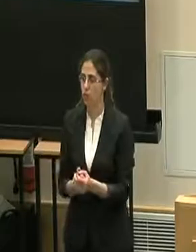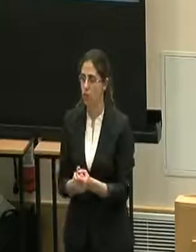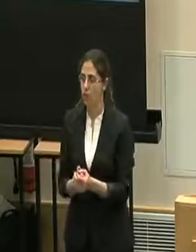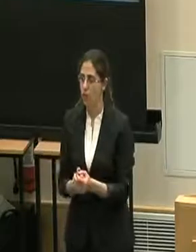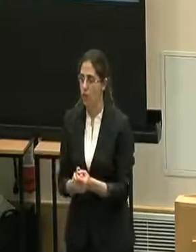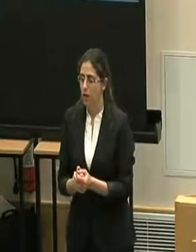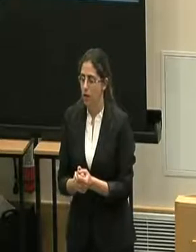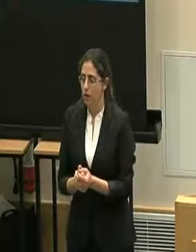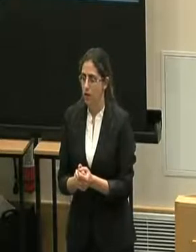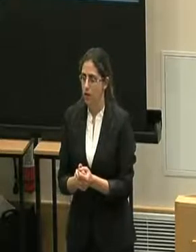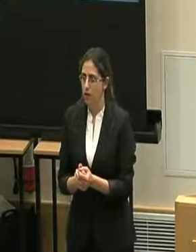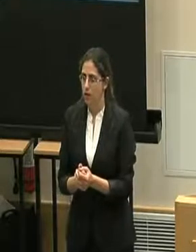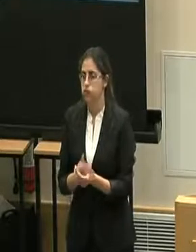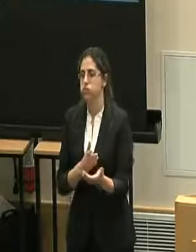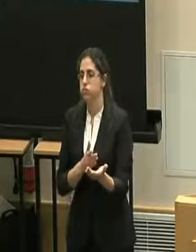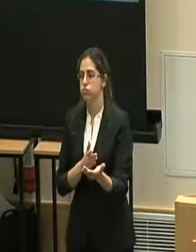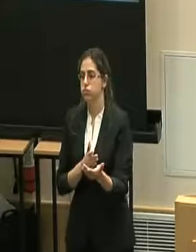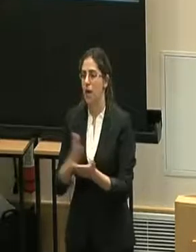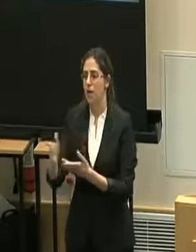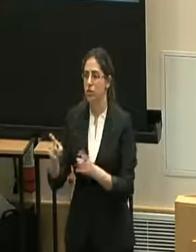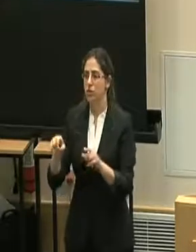uncompromising direction in advocacy.